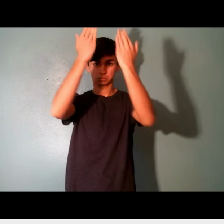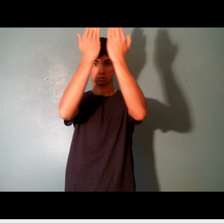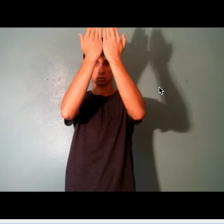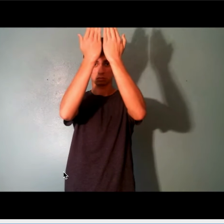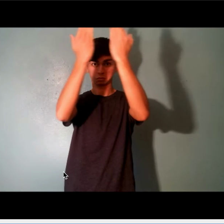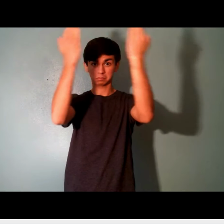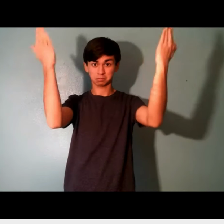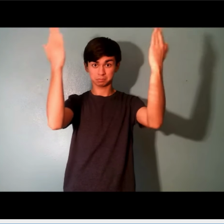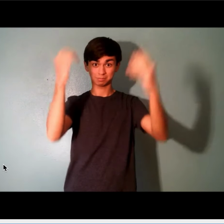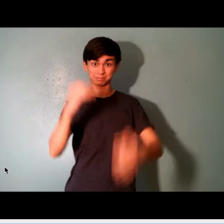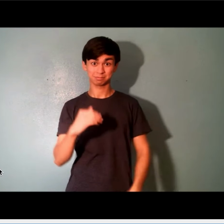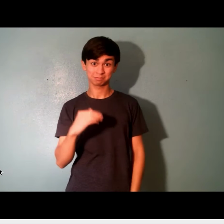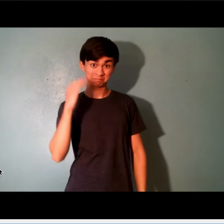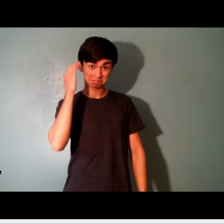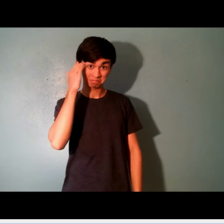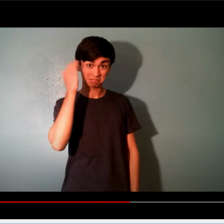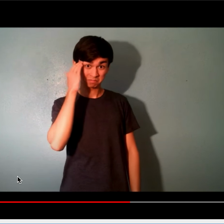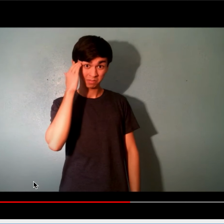before.